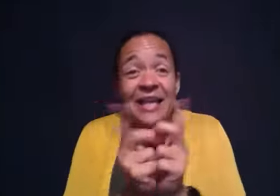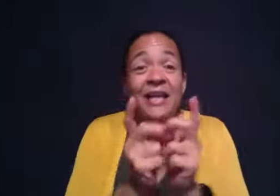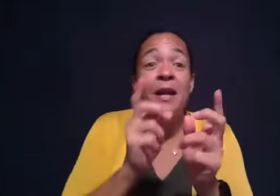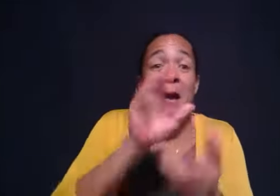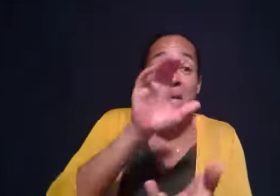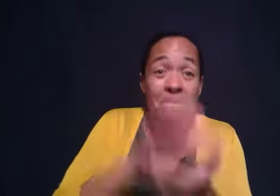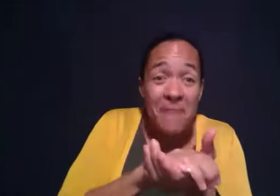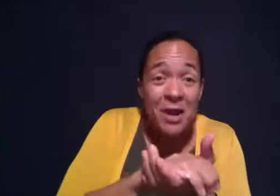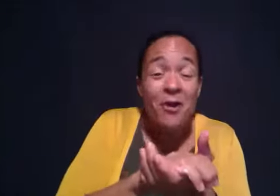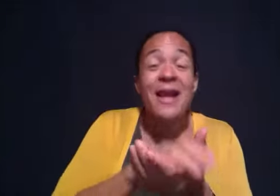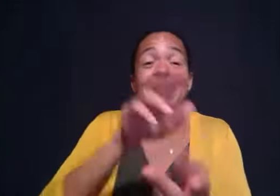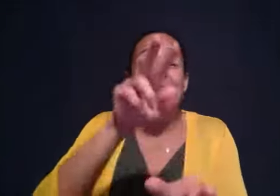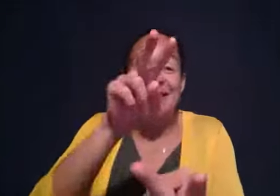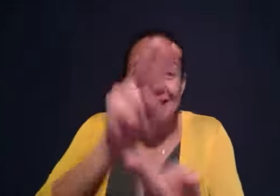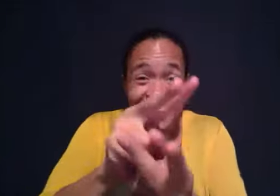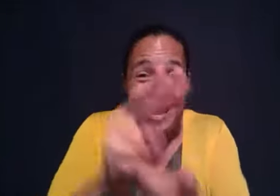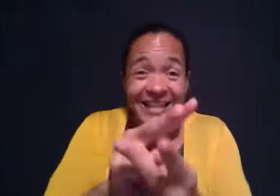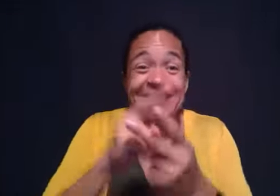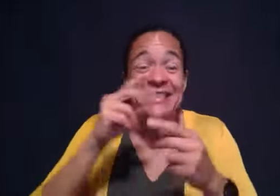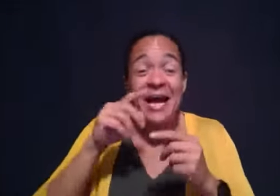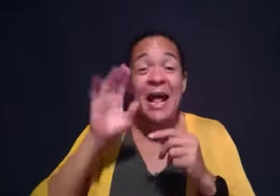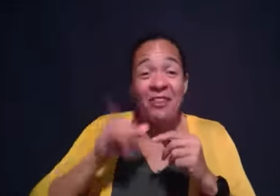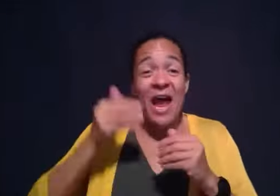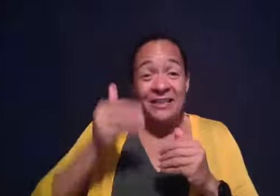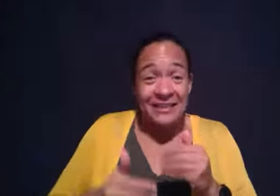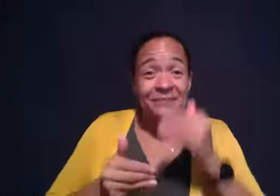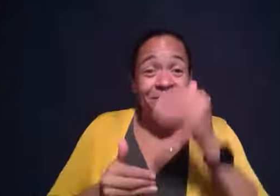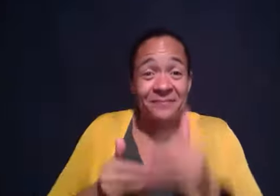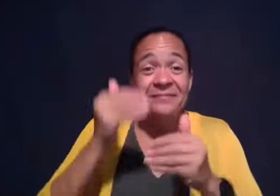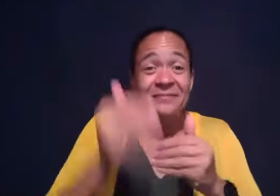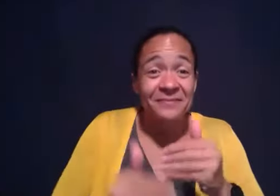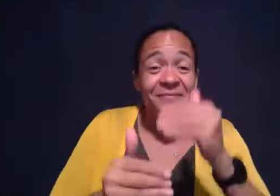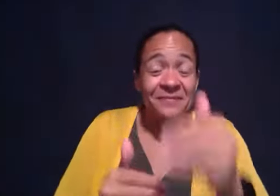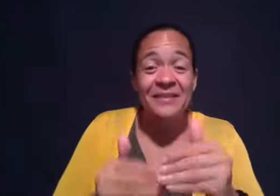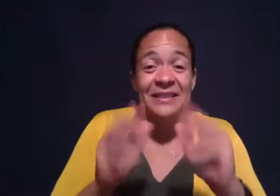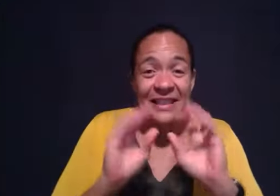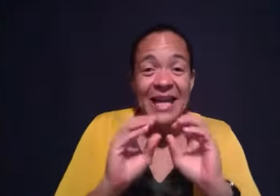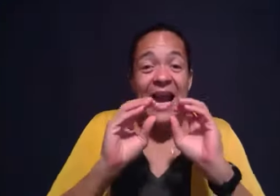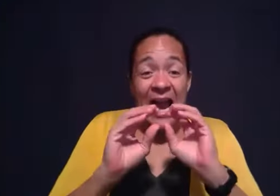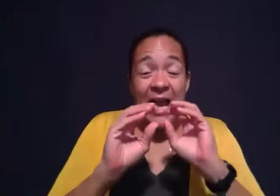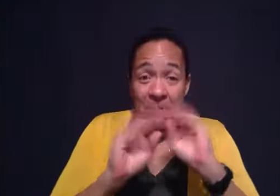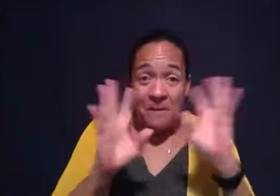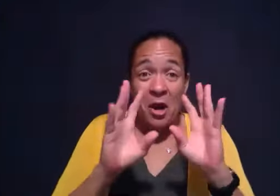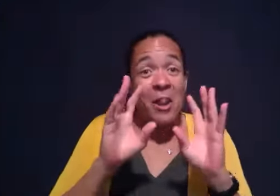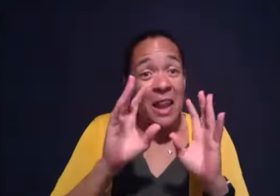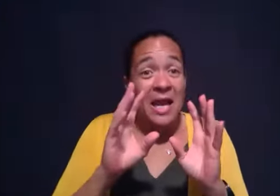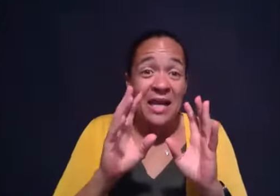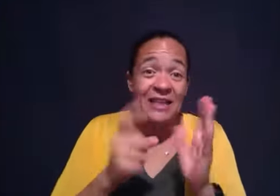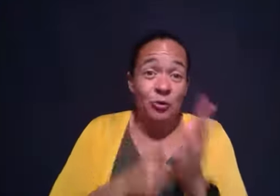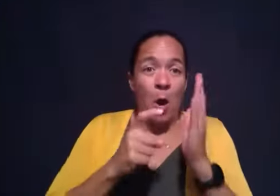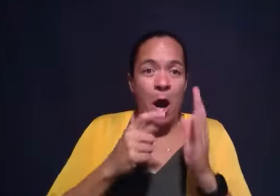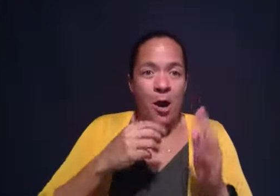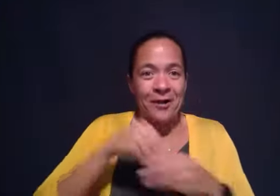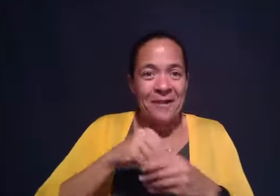order. And apparently that's a big deal in my family. It's supposed to go that way. And I know that because that's what my sister did